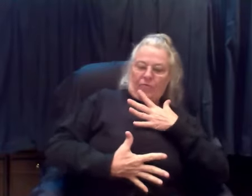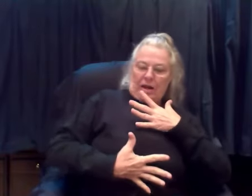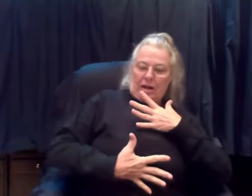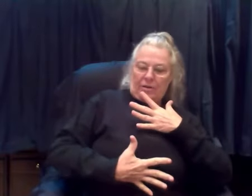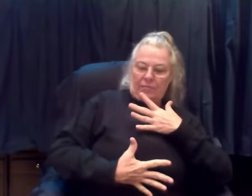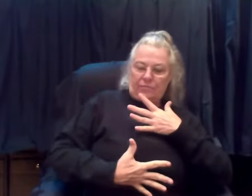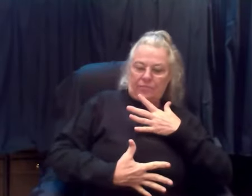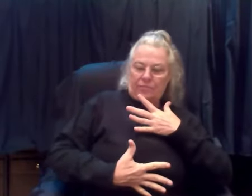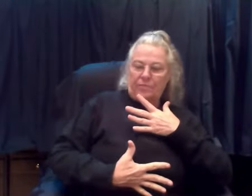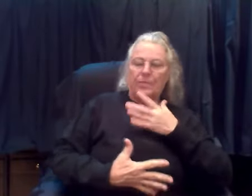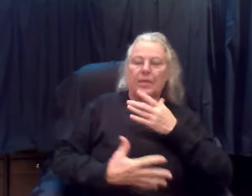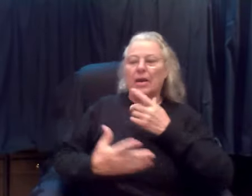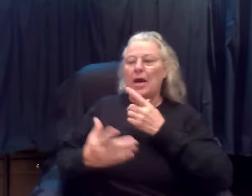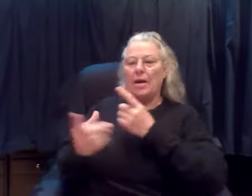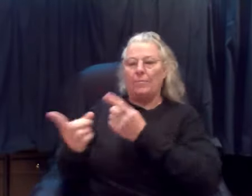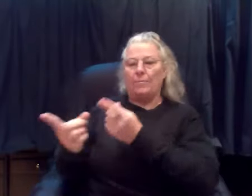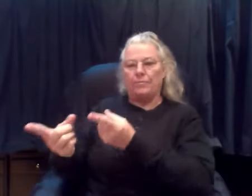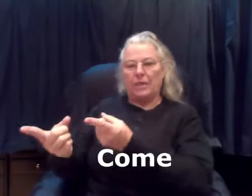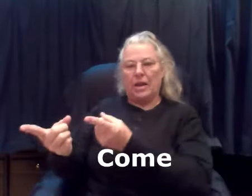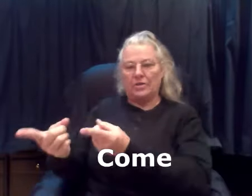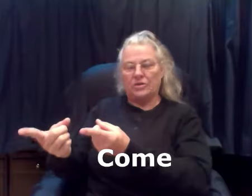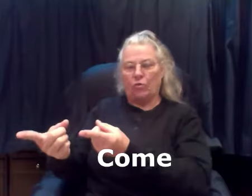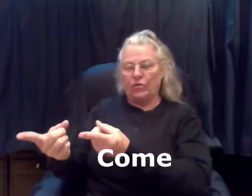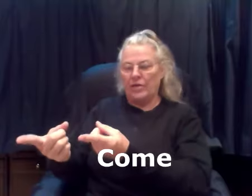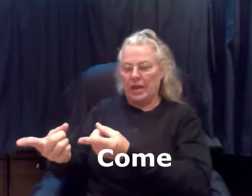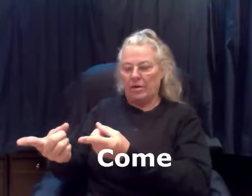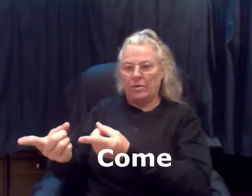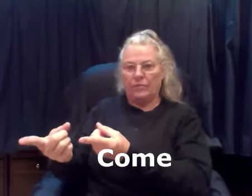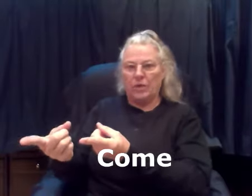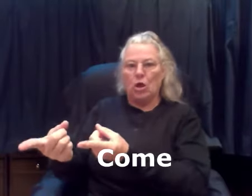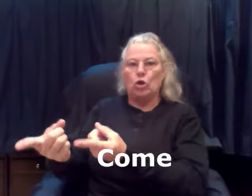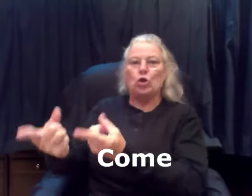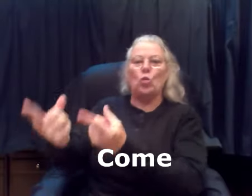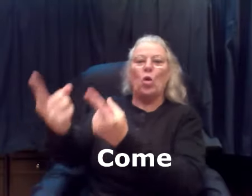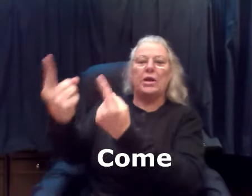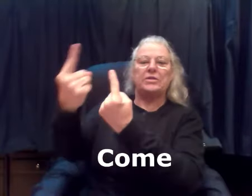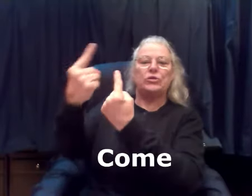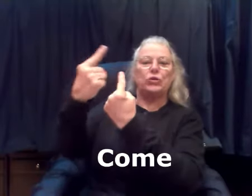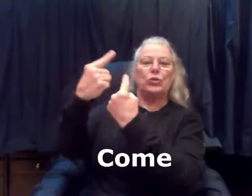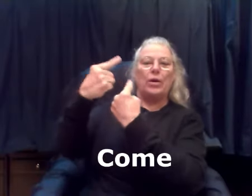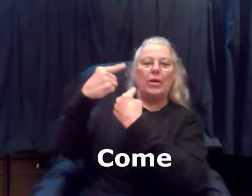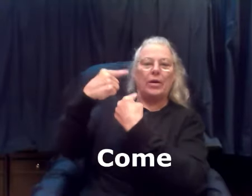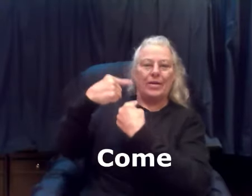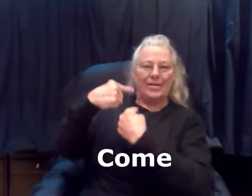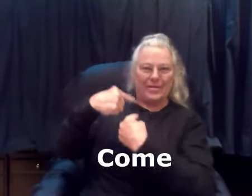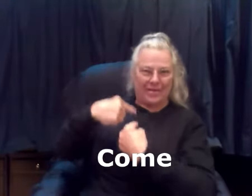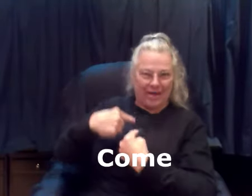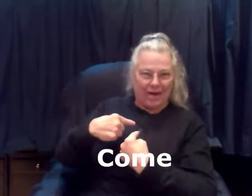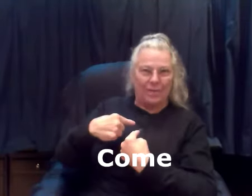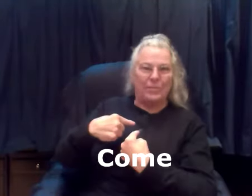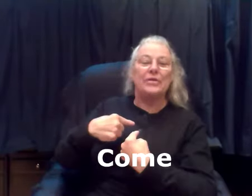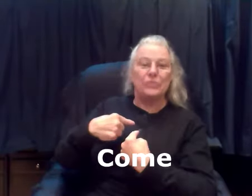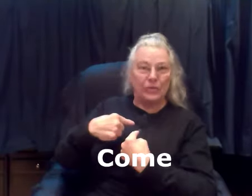Afraid. Come, and it's over there. You want it to come to